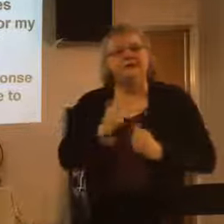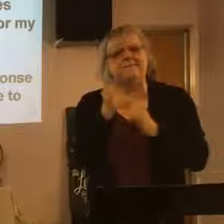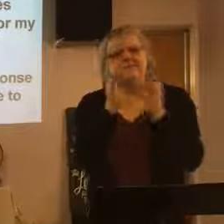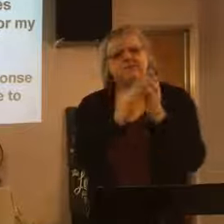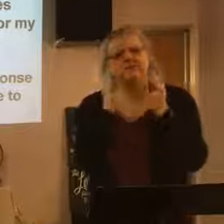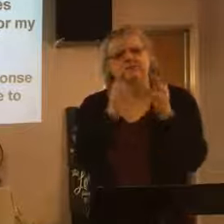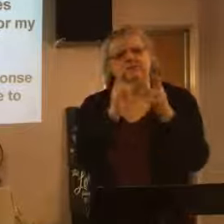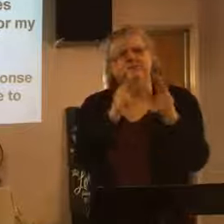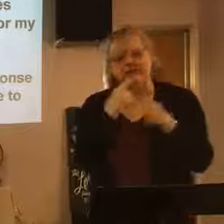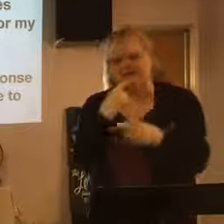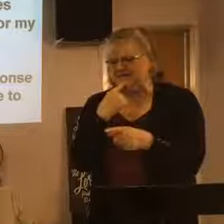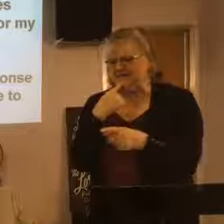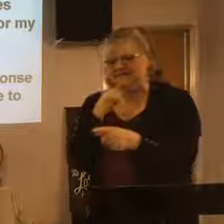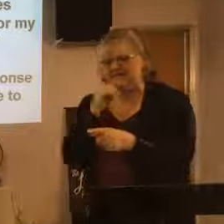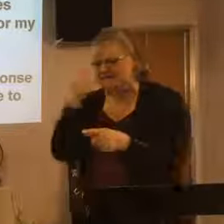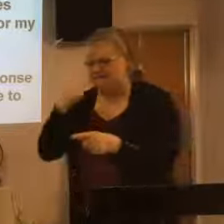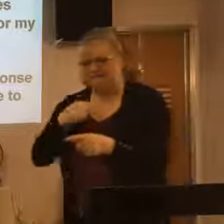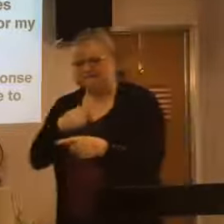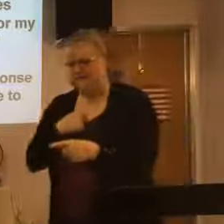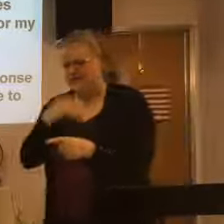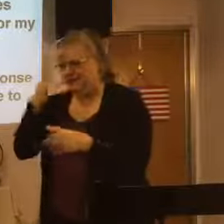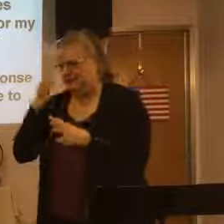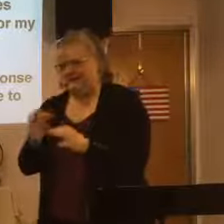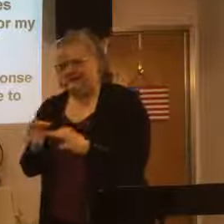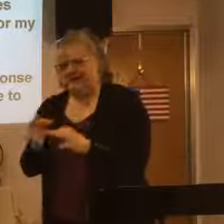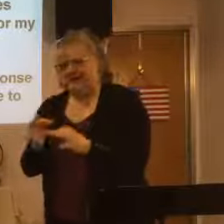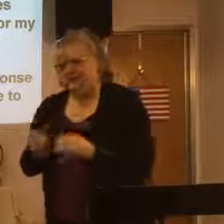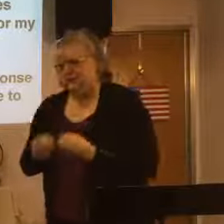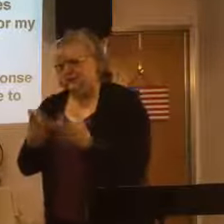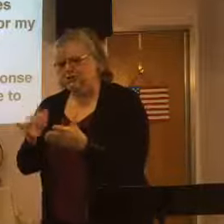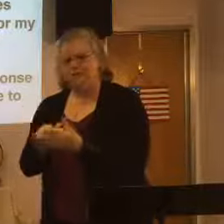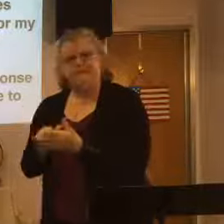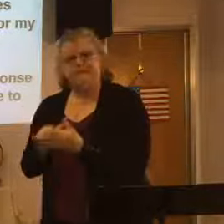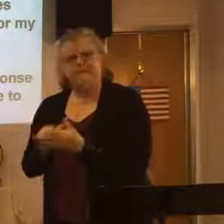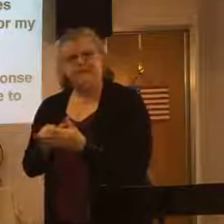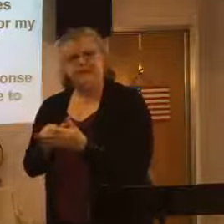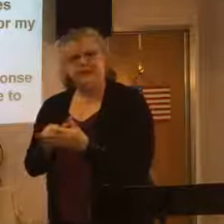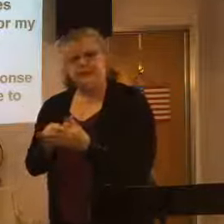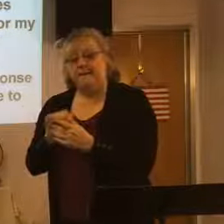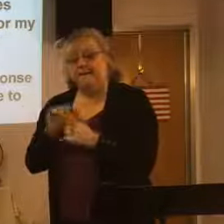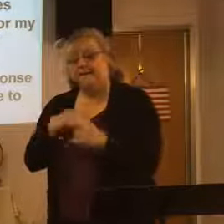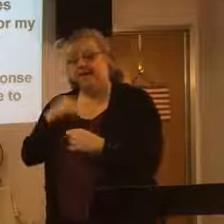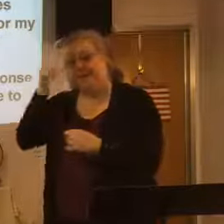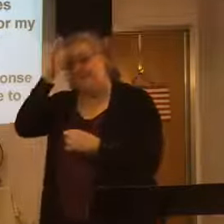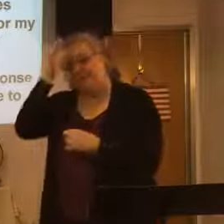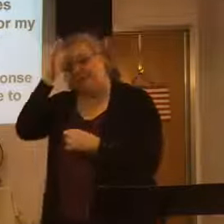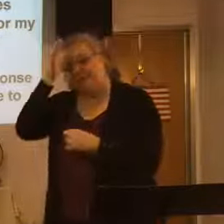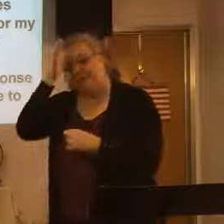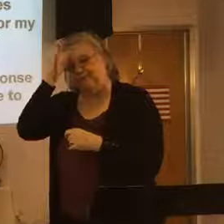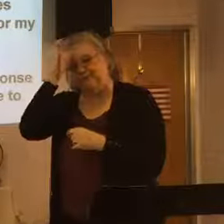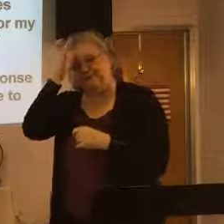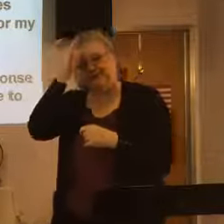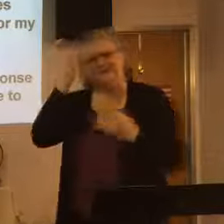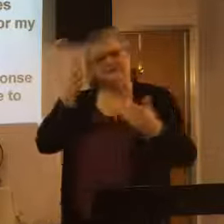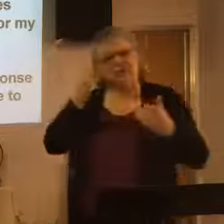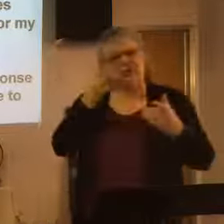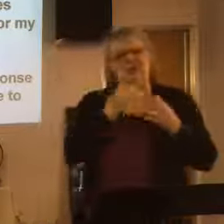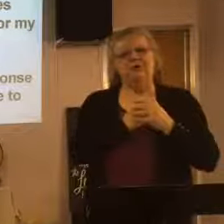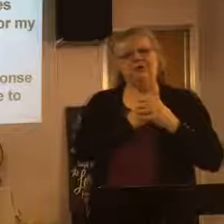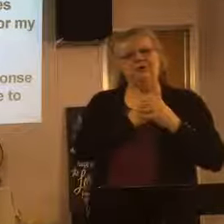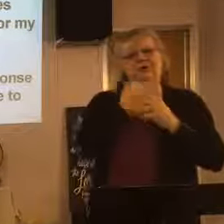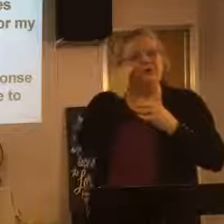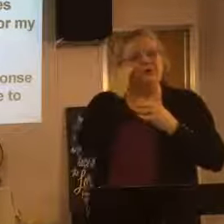responded. He said, "It's not for me to decide that, to give that to you, but my Heavenly Father." And so, do